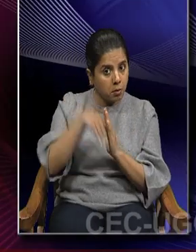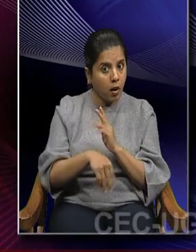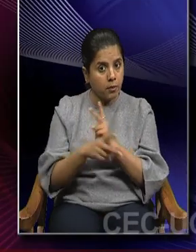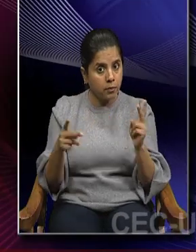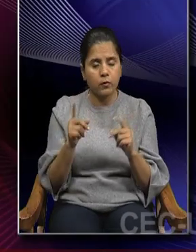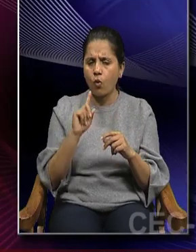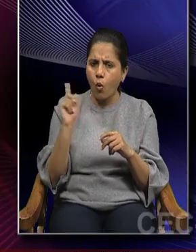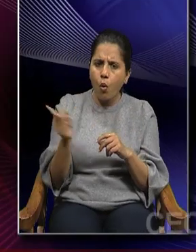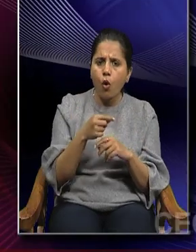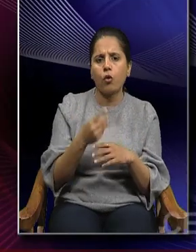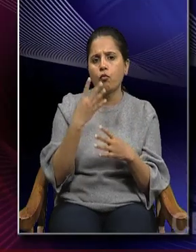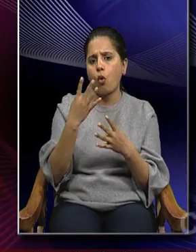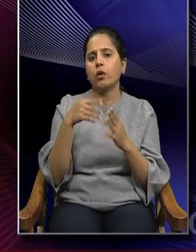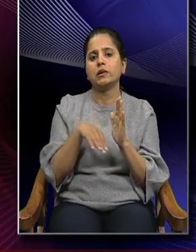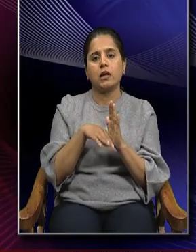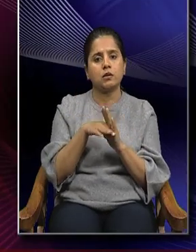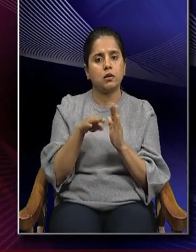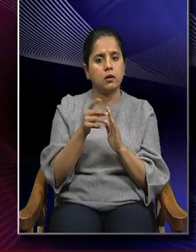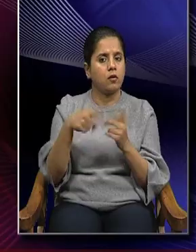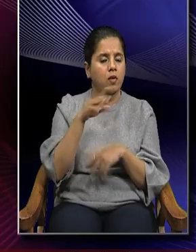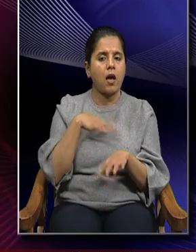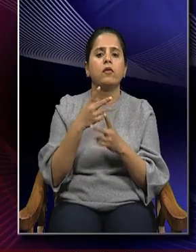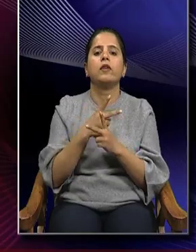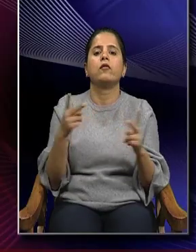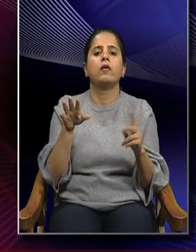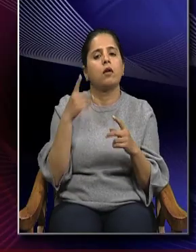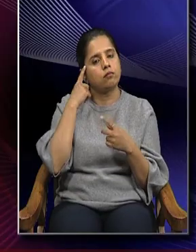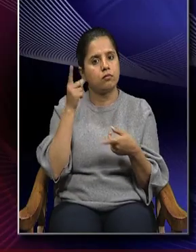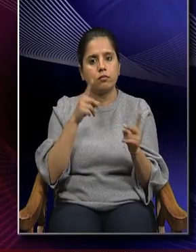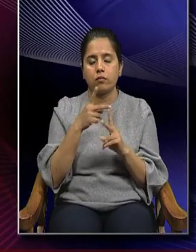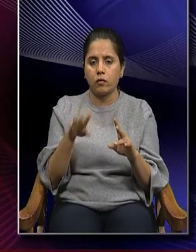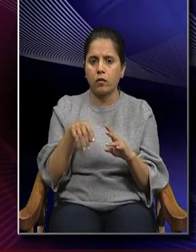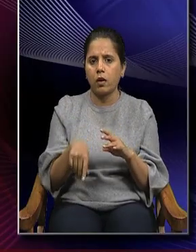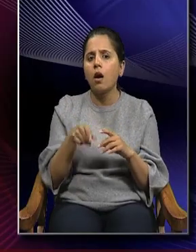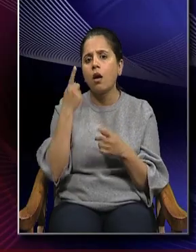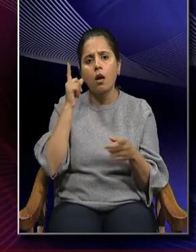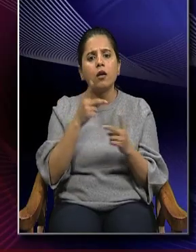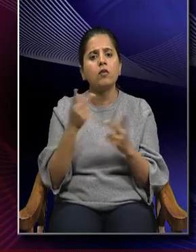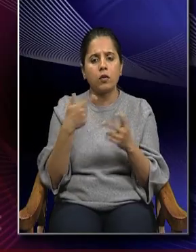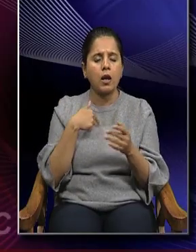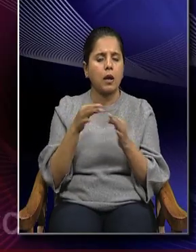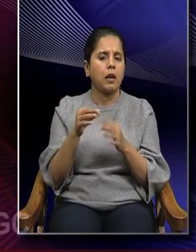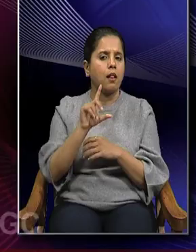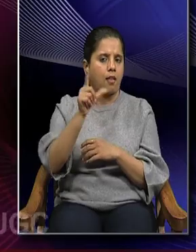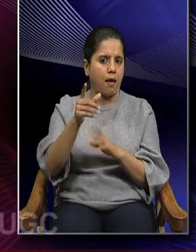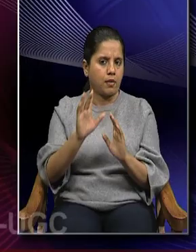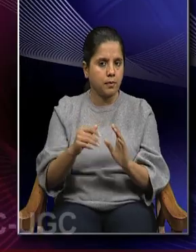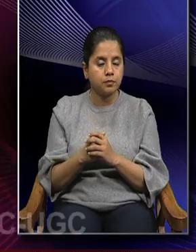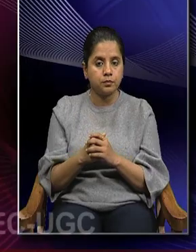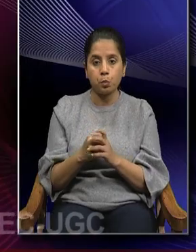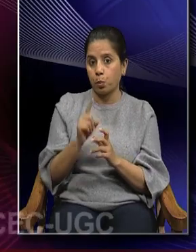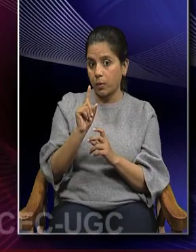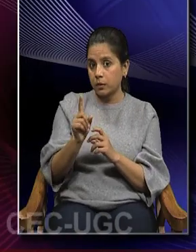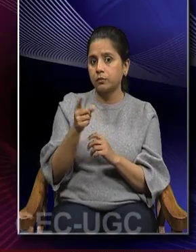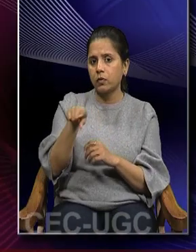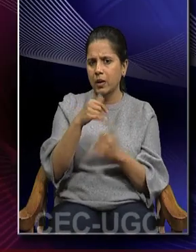for all 4 stages, we have different strategies. What are those strategies? I will tell you little later. But